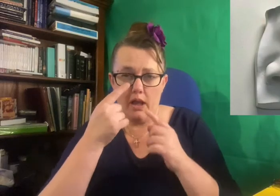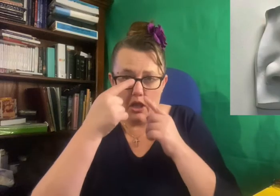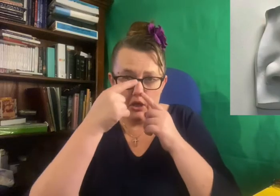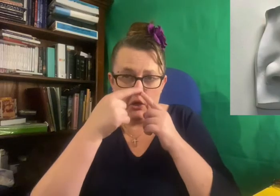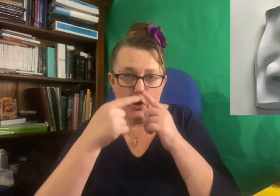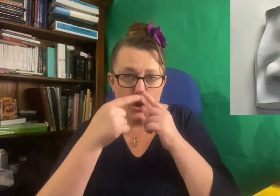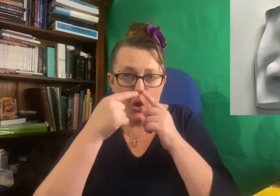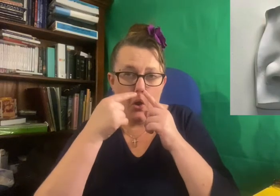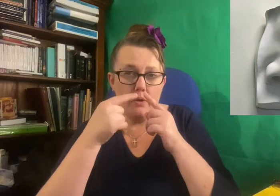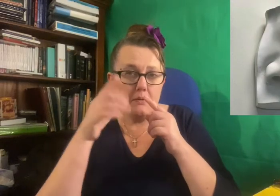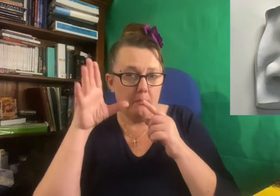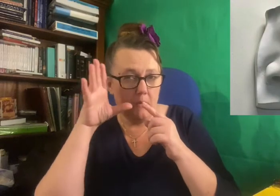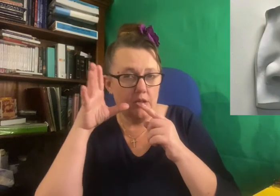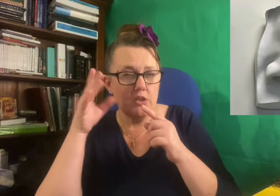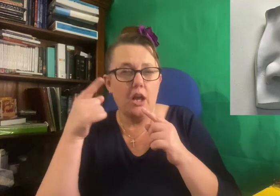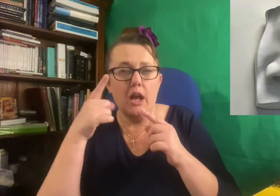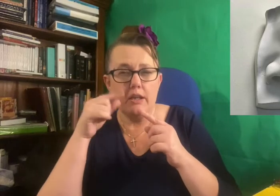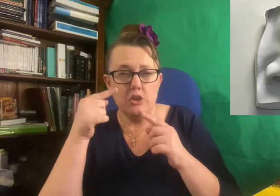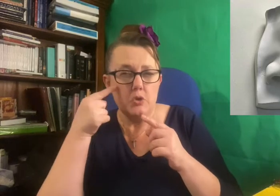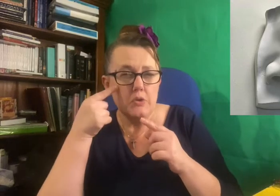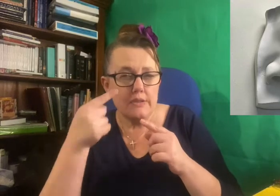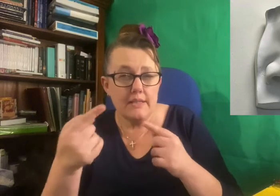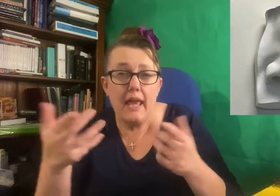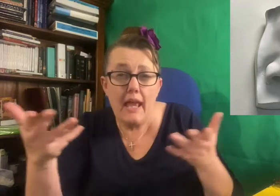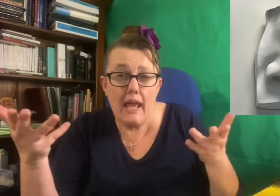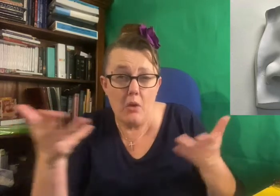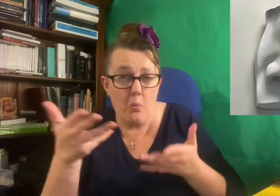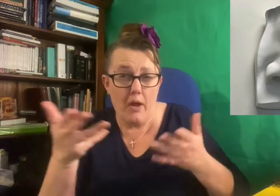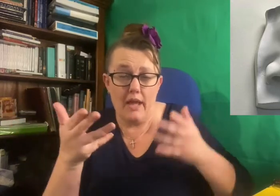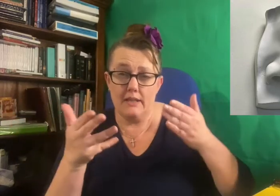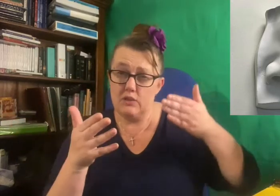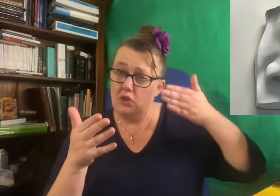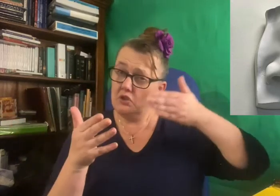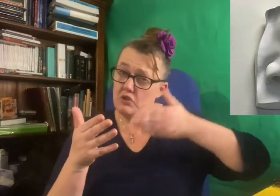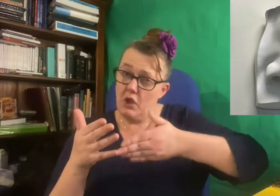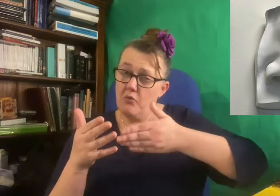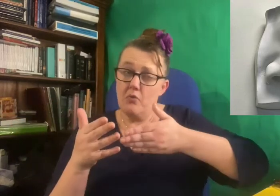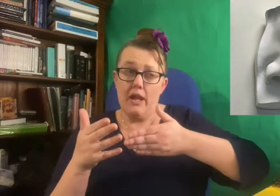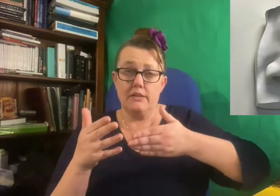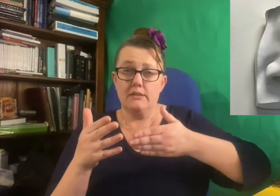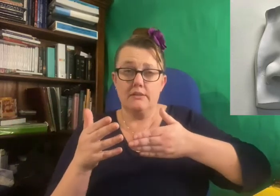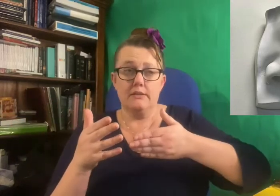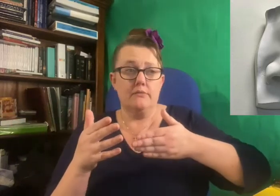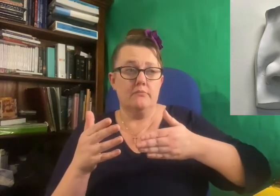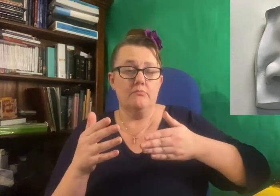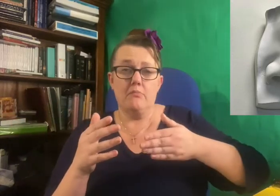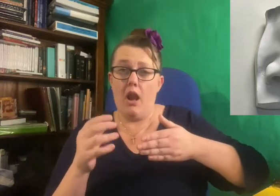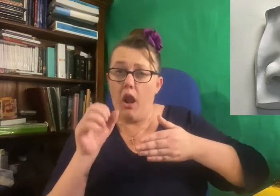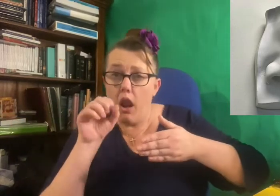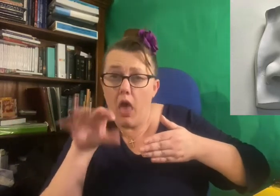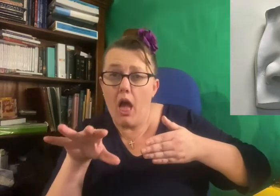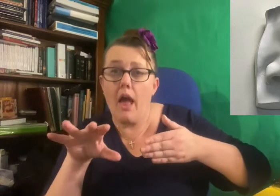So have a look at this nose now in the picture. Can you see where the direct light